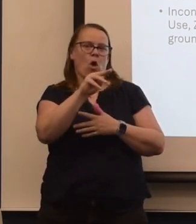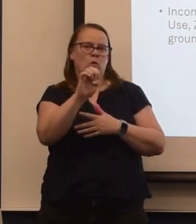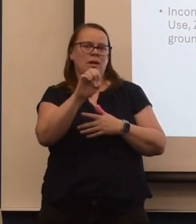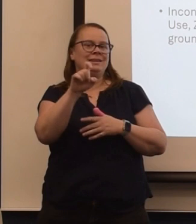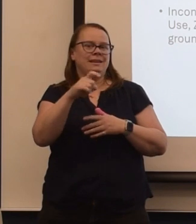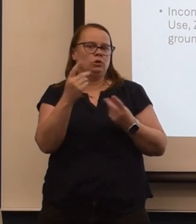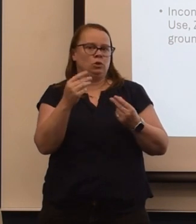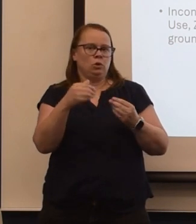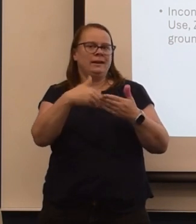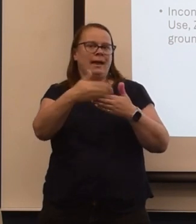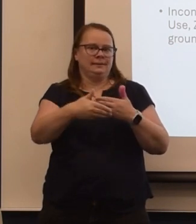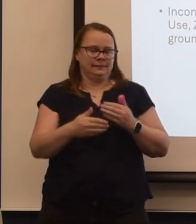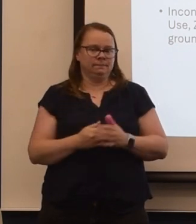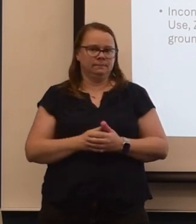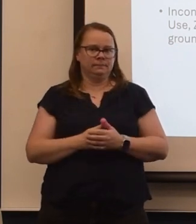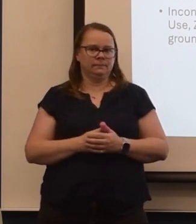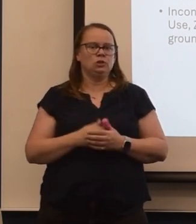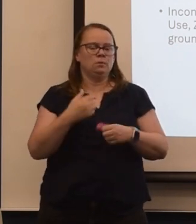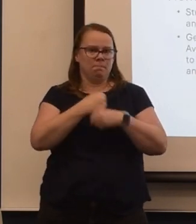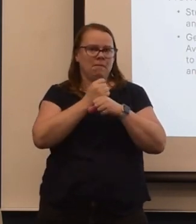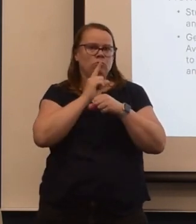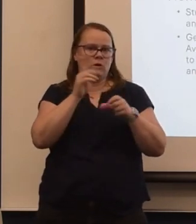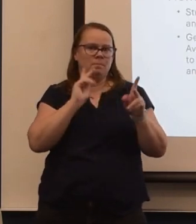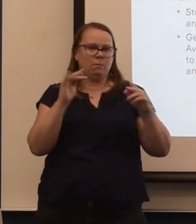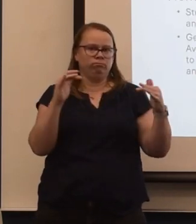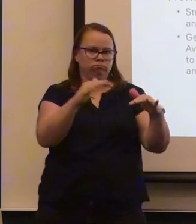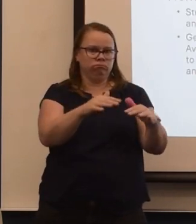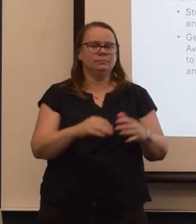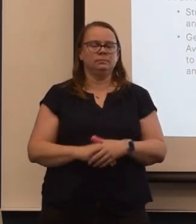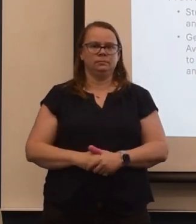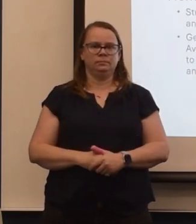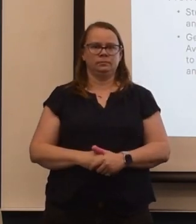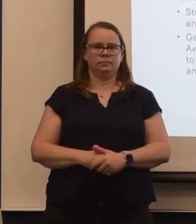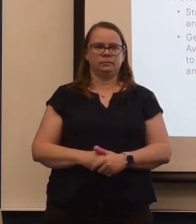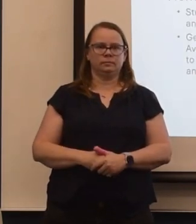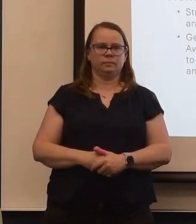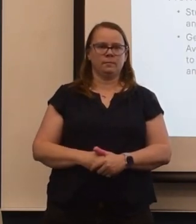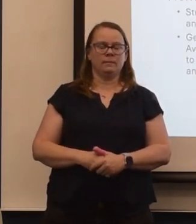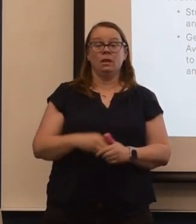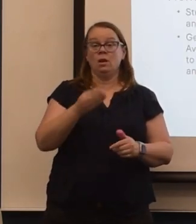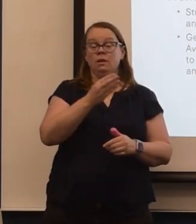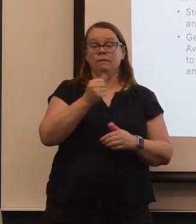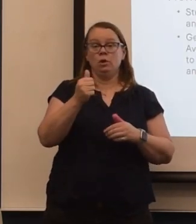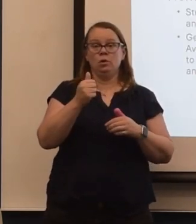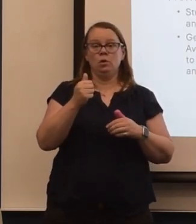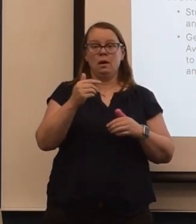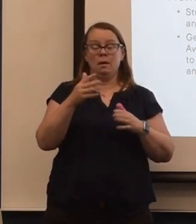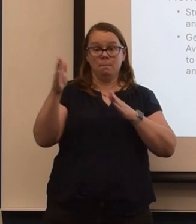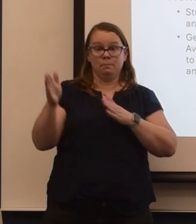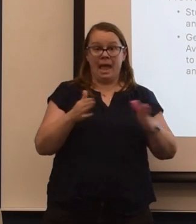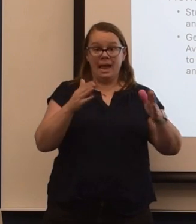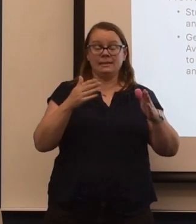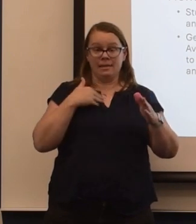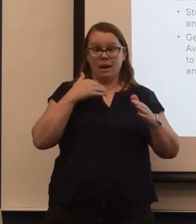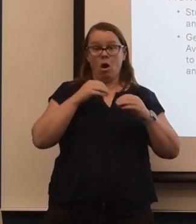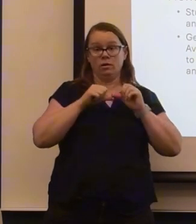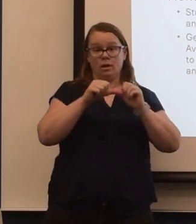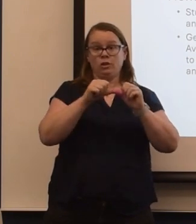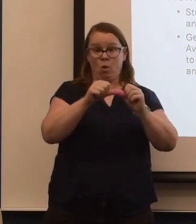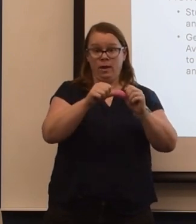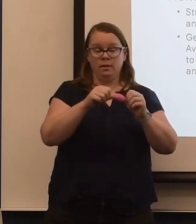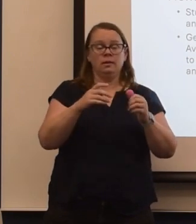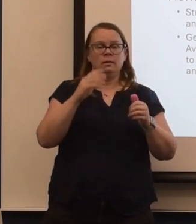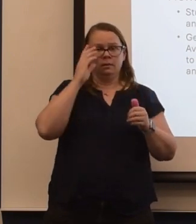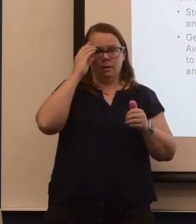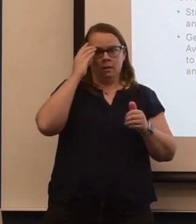do to revitalize that area. There are a couple of ongoing plans right